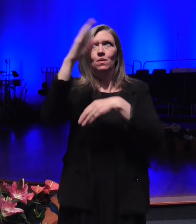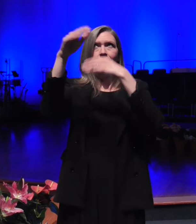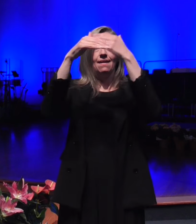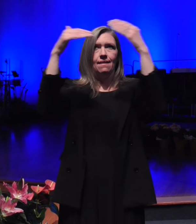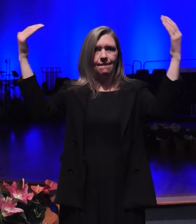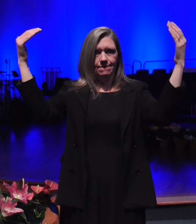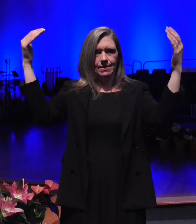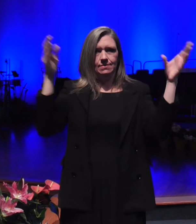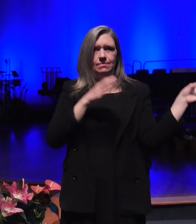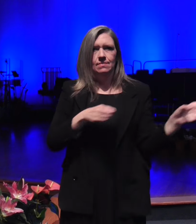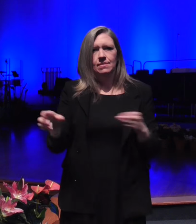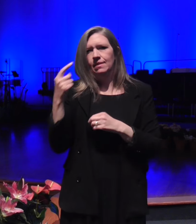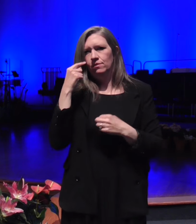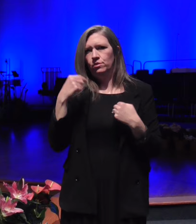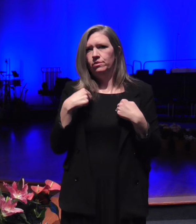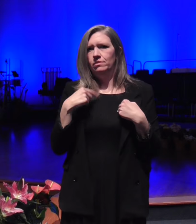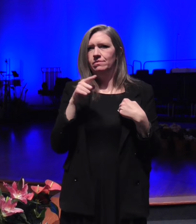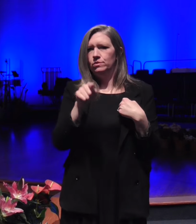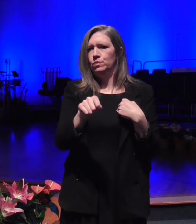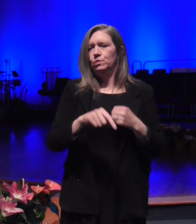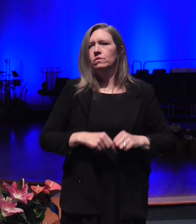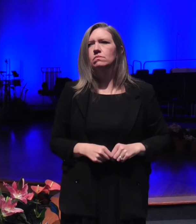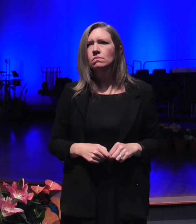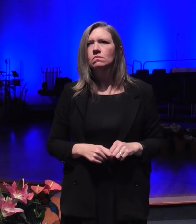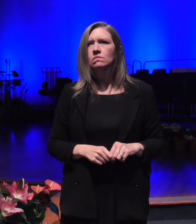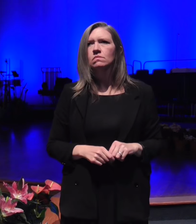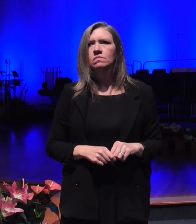in mind for you."